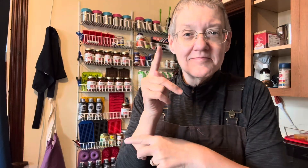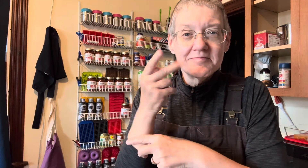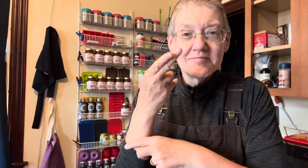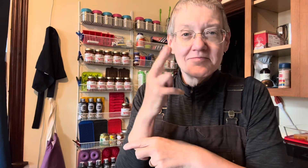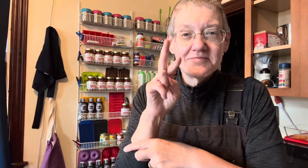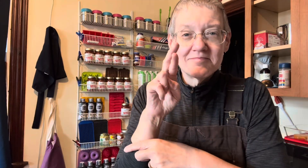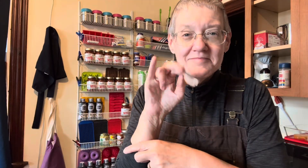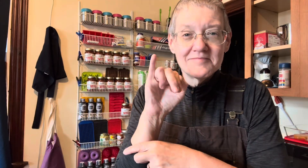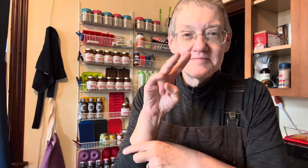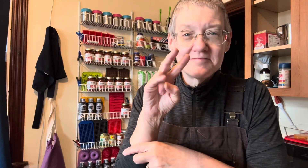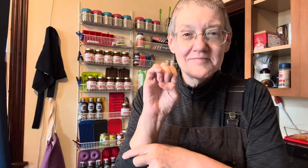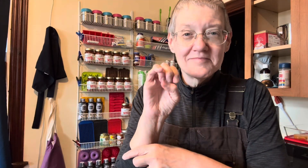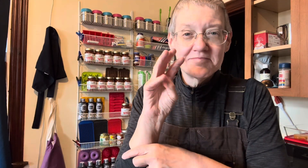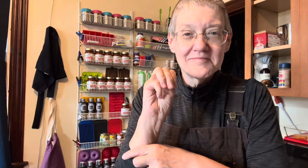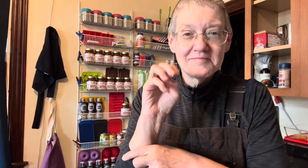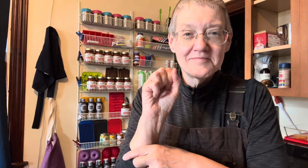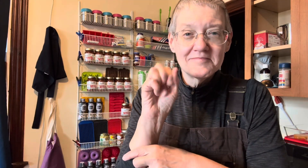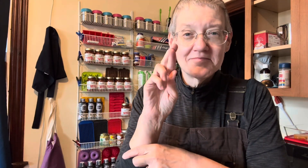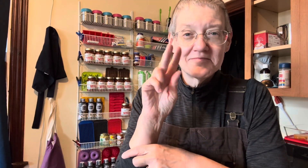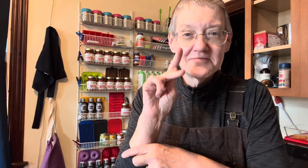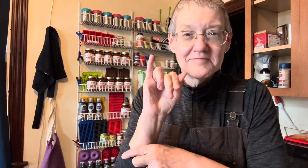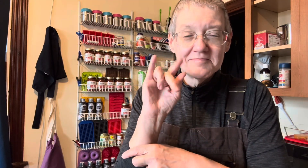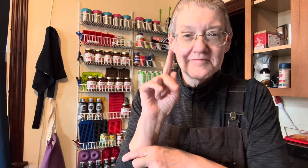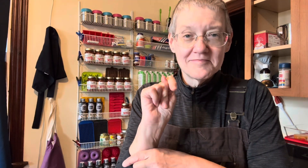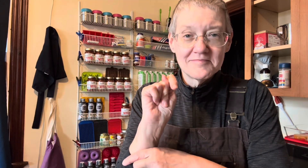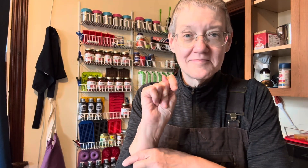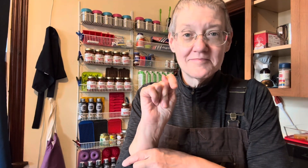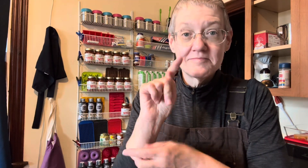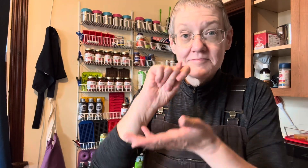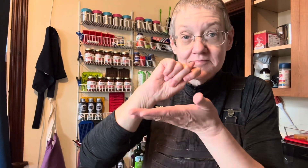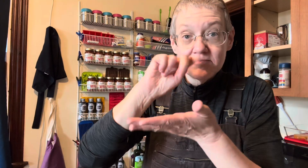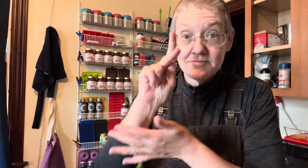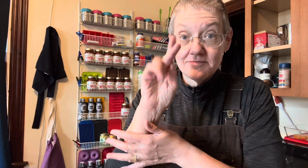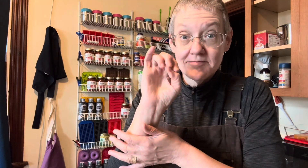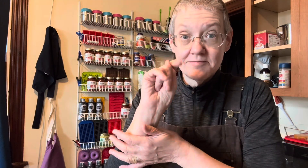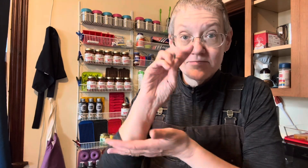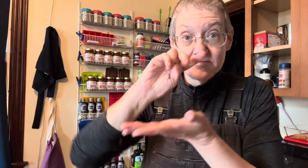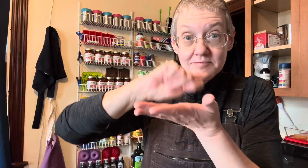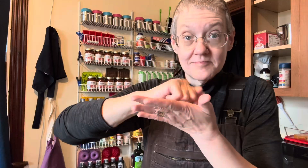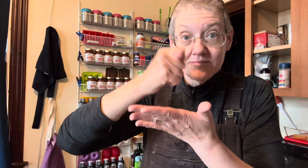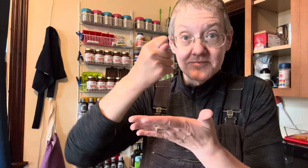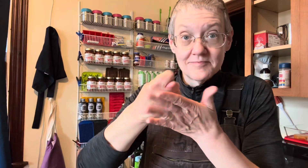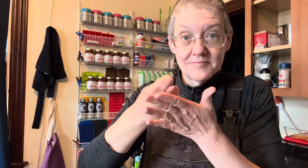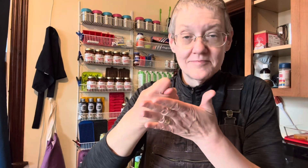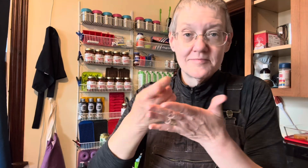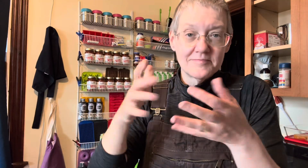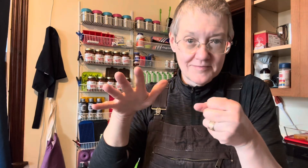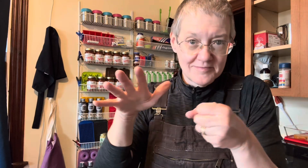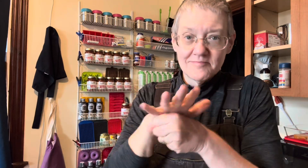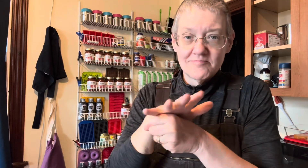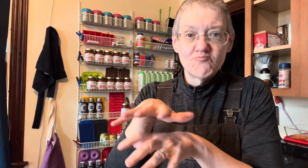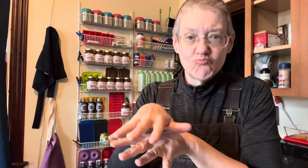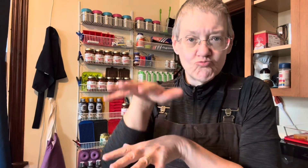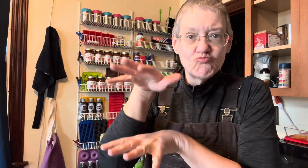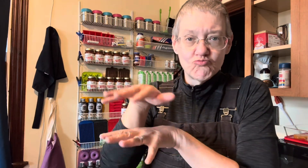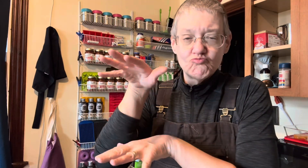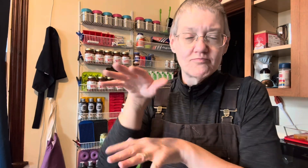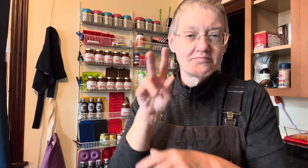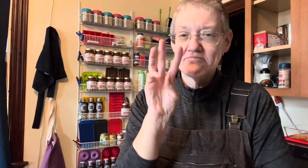already stocked up from Thrive Market for Dale's recovery. Walmart doesn't sell Dale's keto